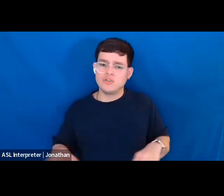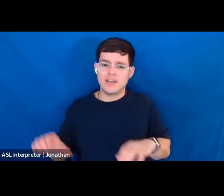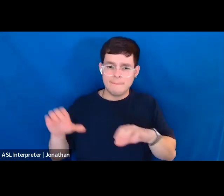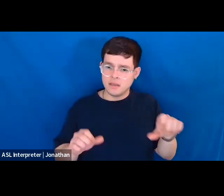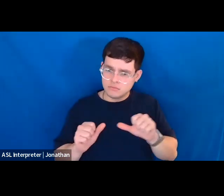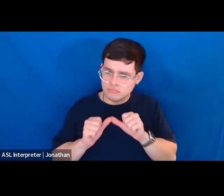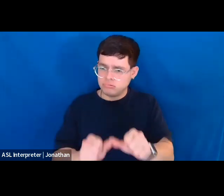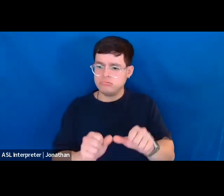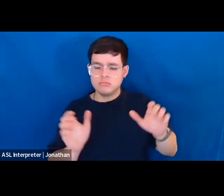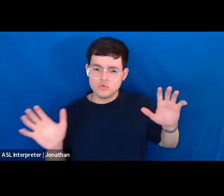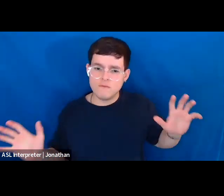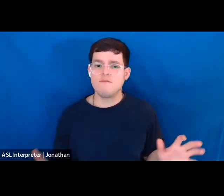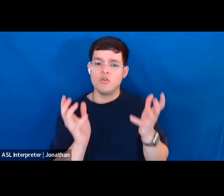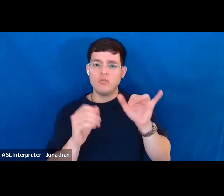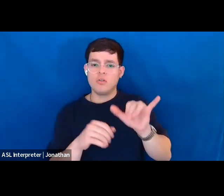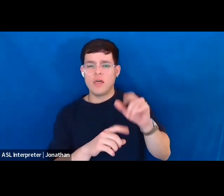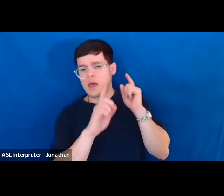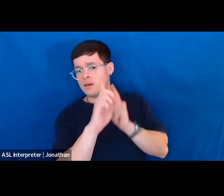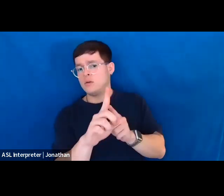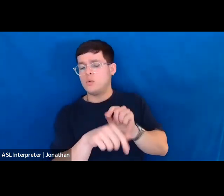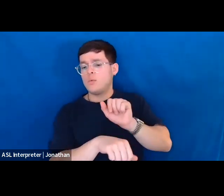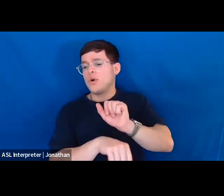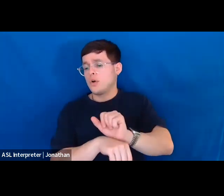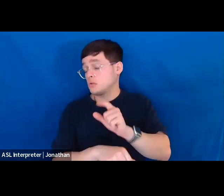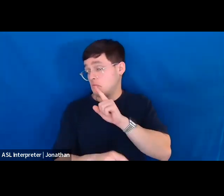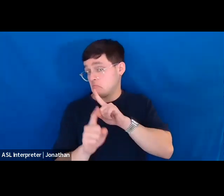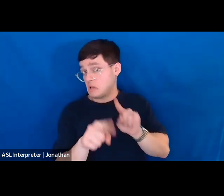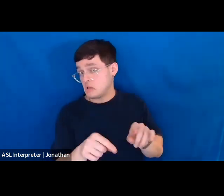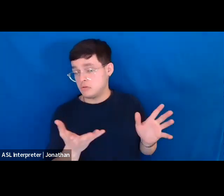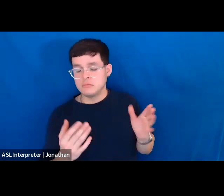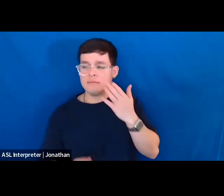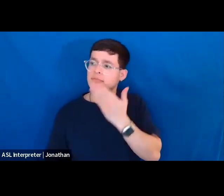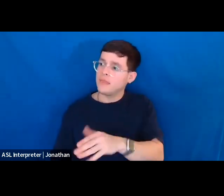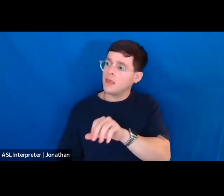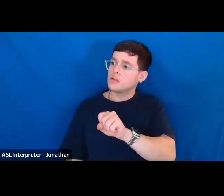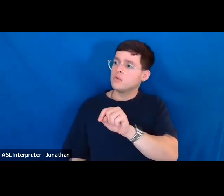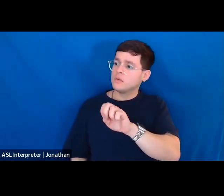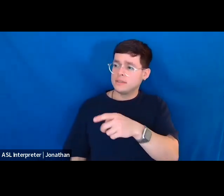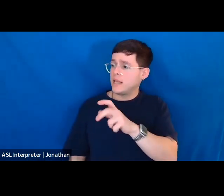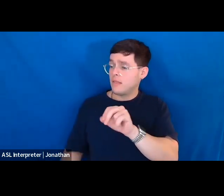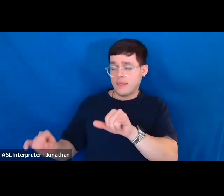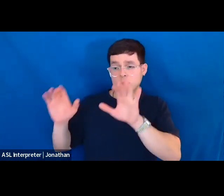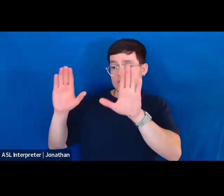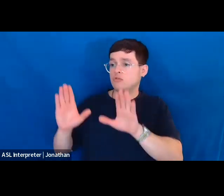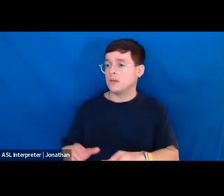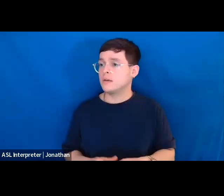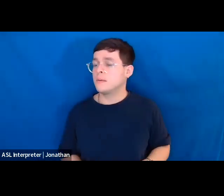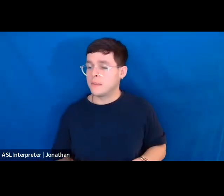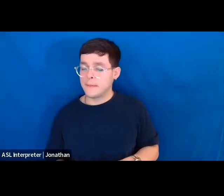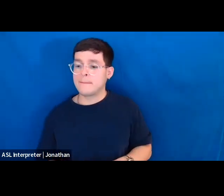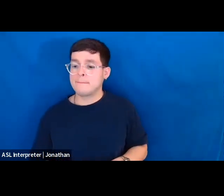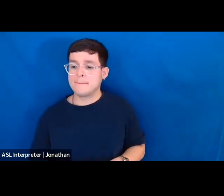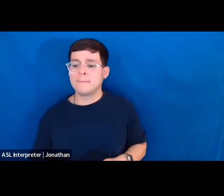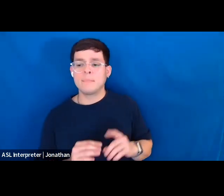work. So I think I'll answer it there. Thank you, Stephen. No, that was great. We have